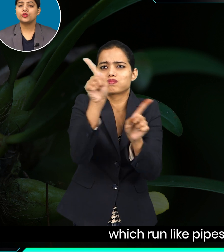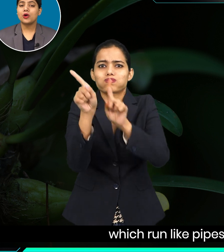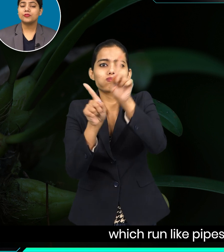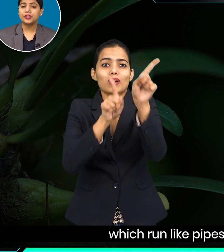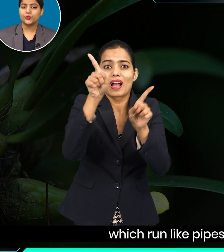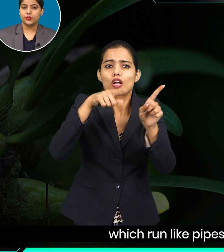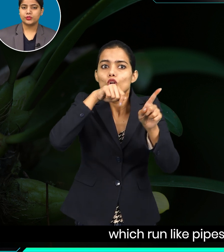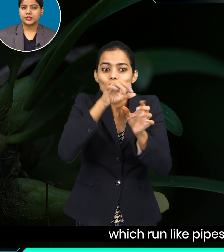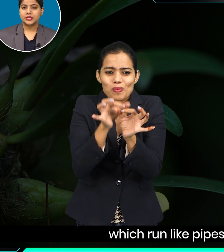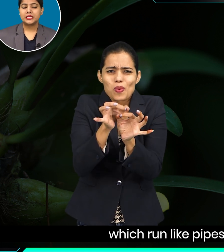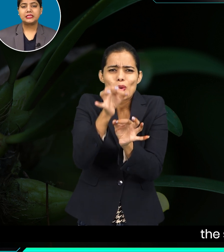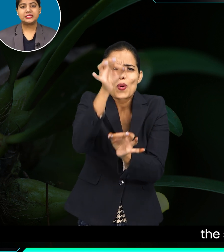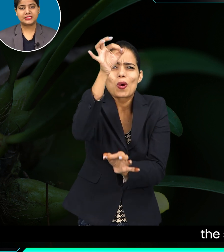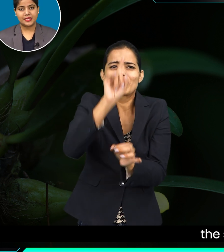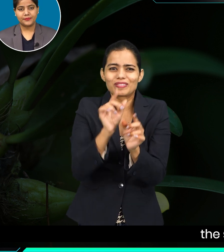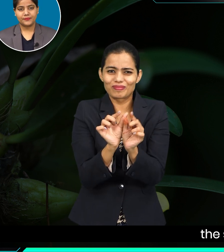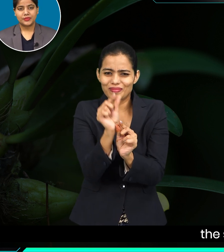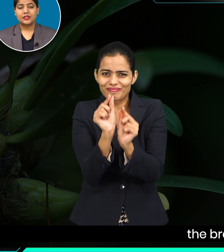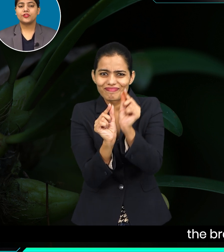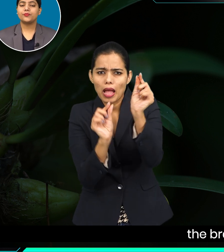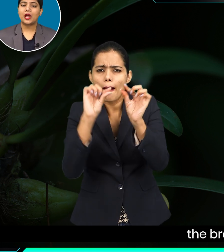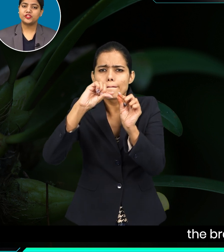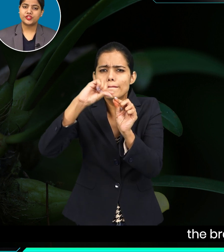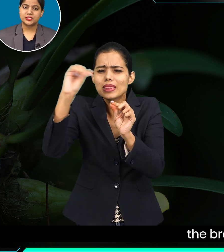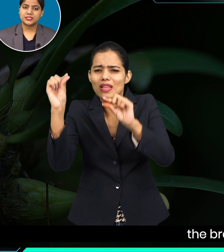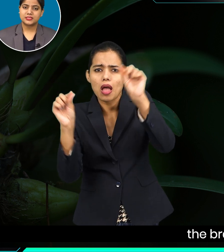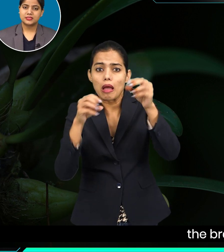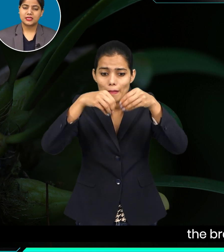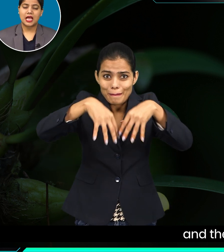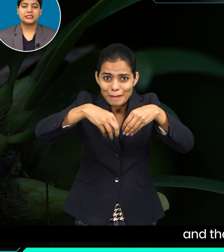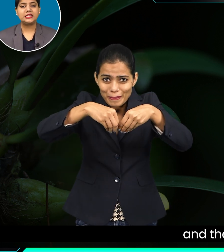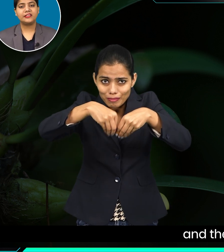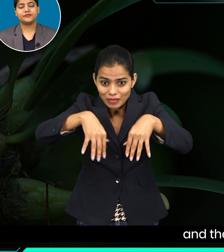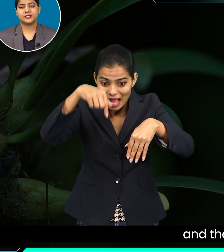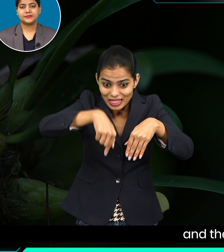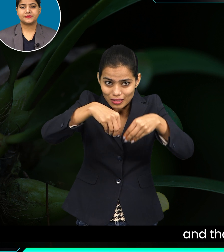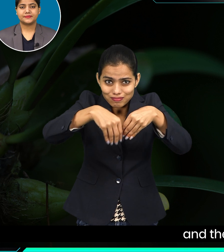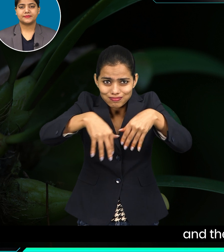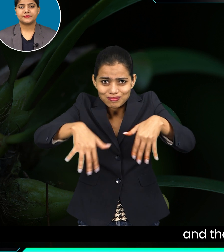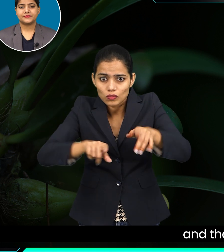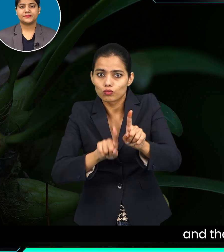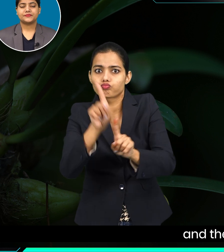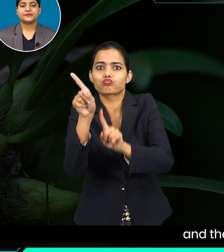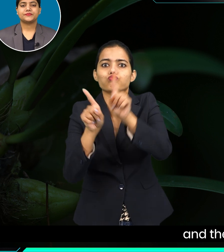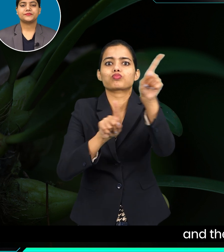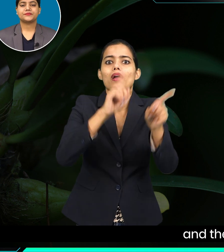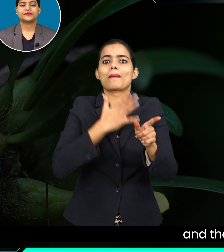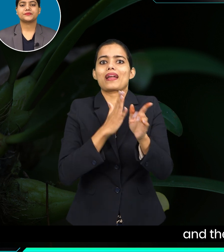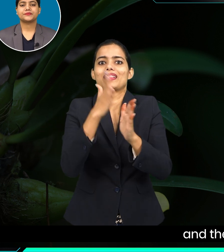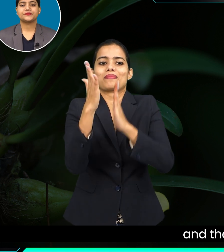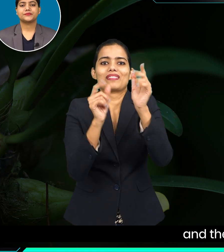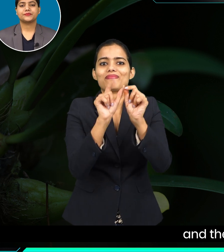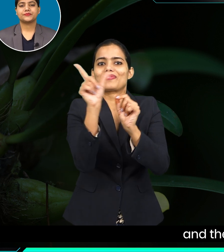pipes throughout the root, the stem, the branches, and the leaves.